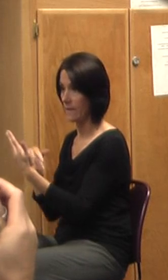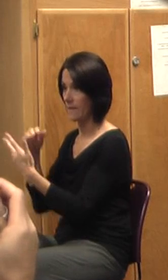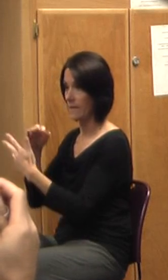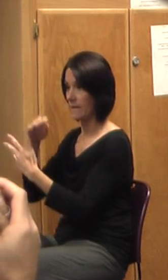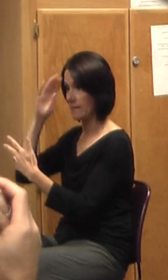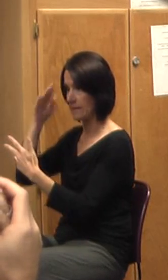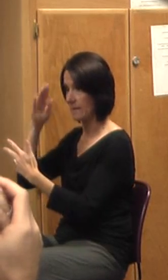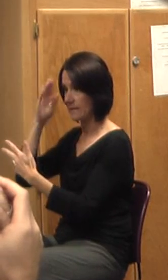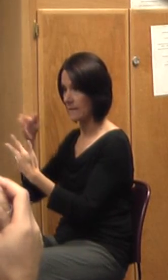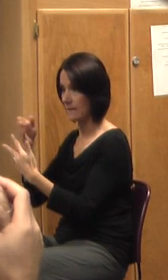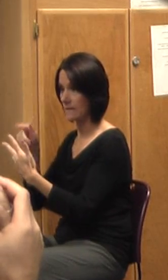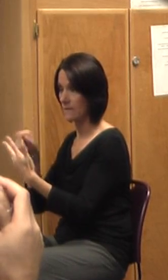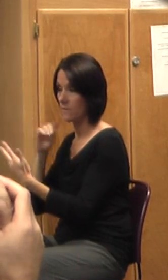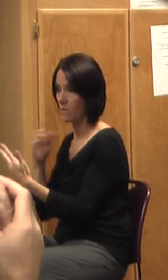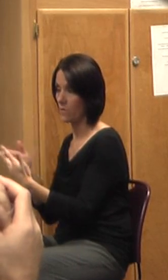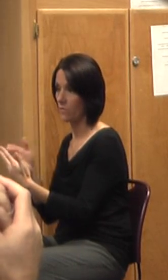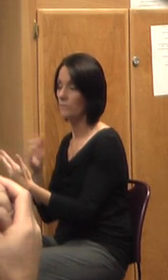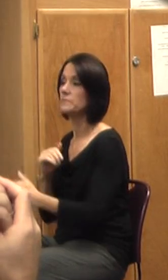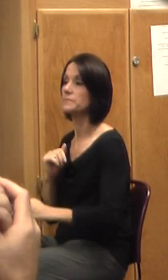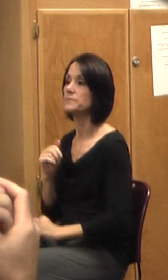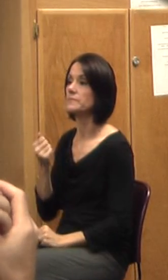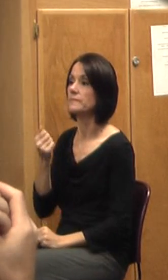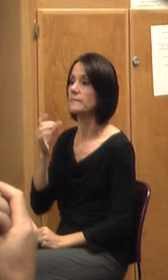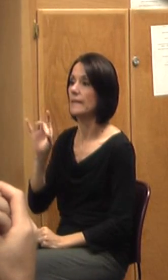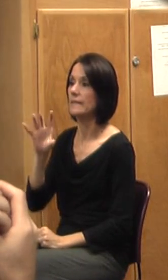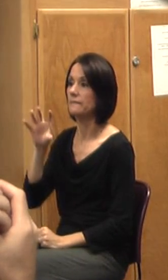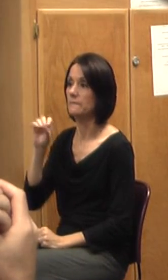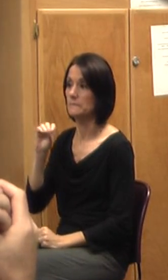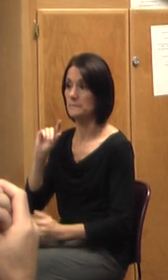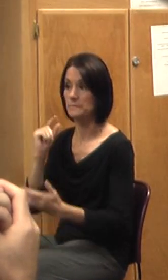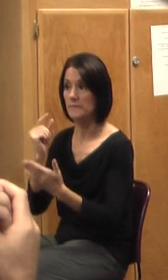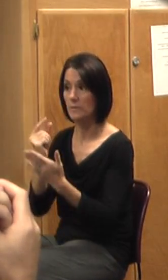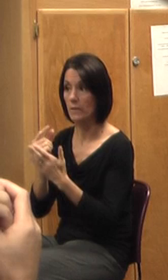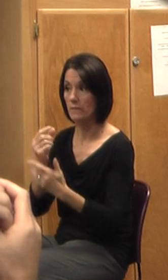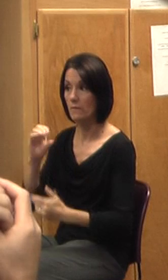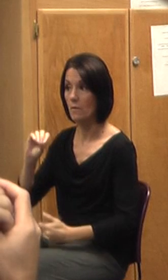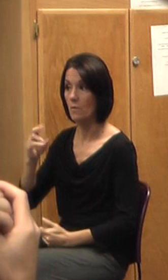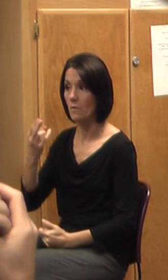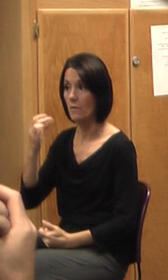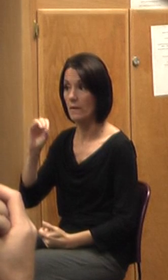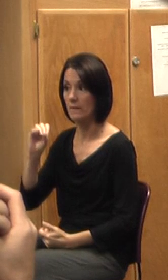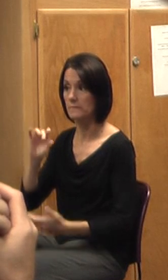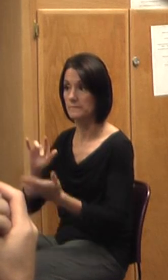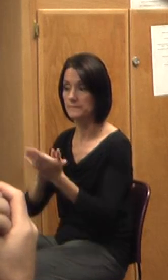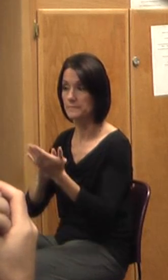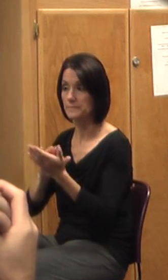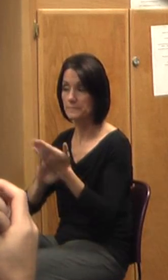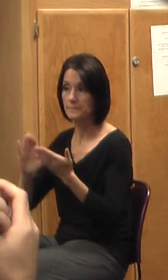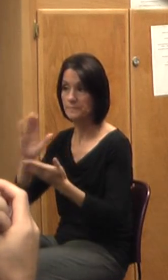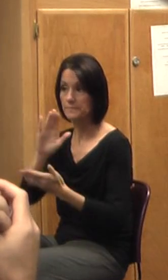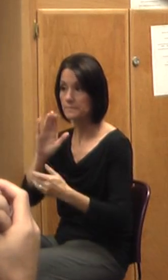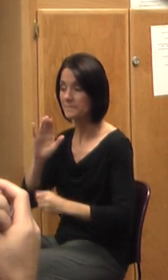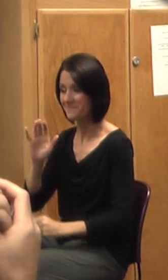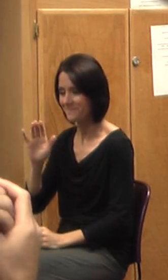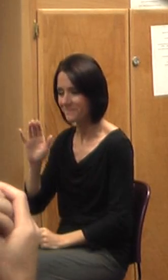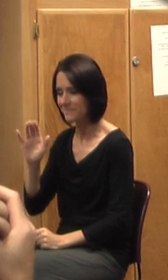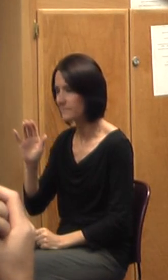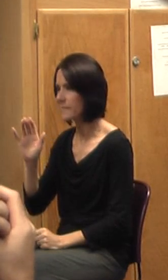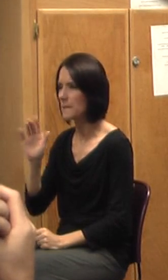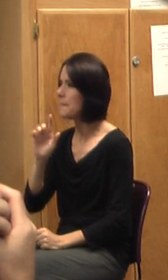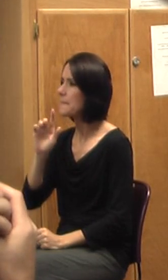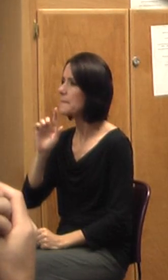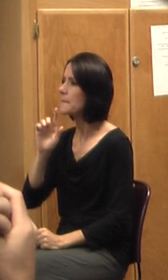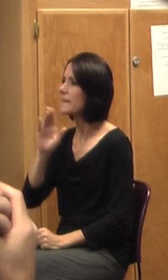daughter. In 1850, he graduated from Ohio Medical College. However, he never